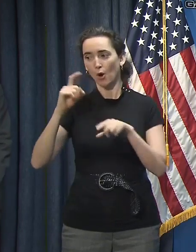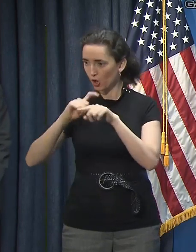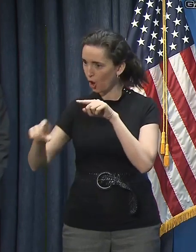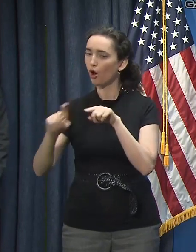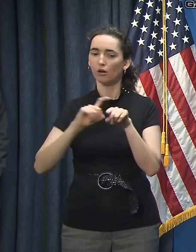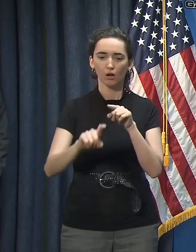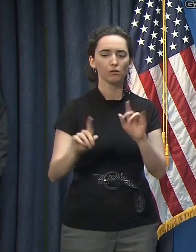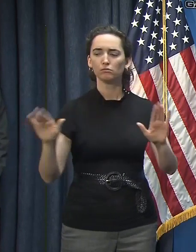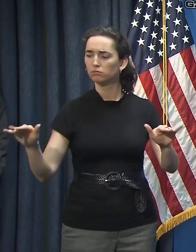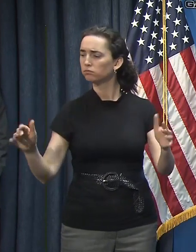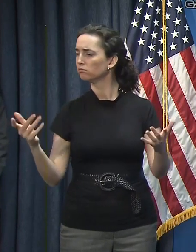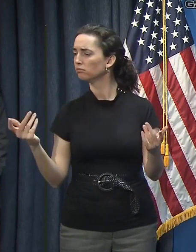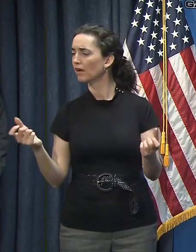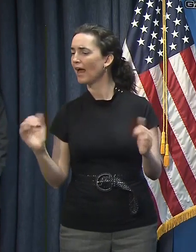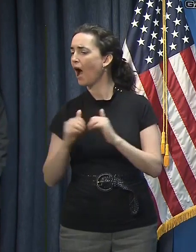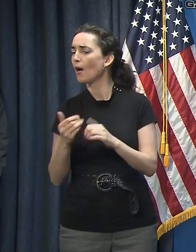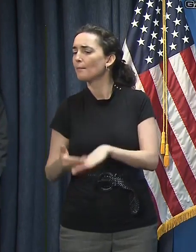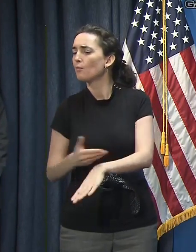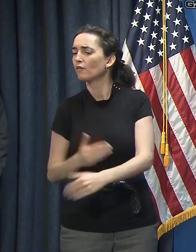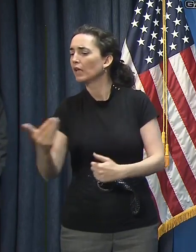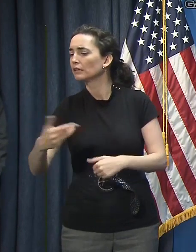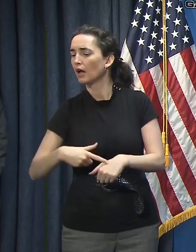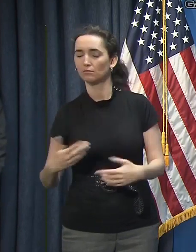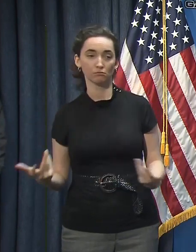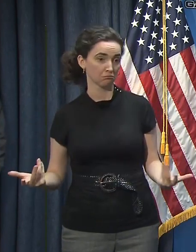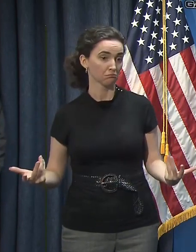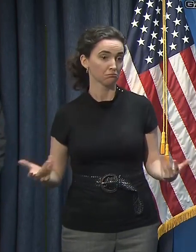and figure out how we do that differently going forward.